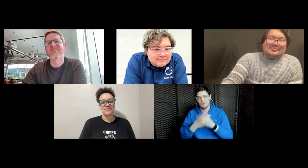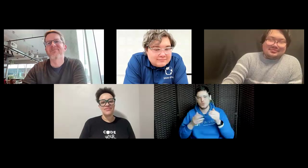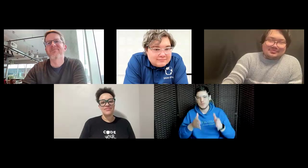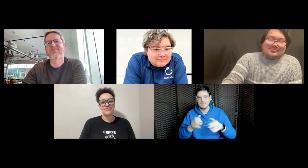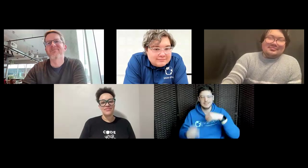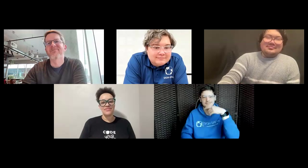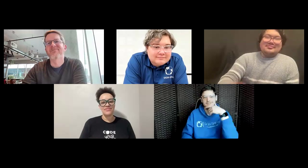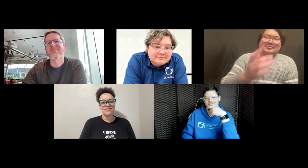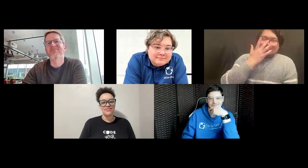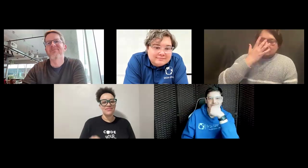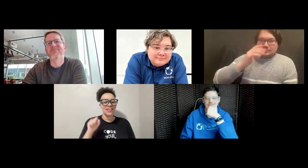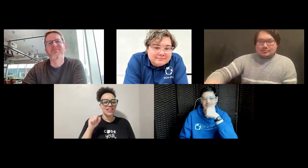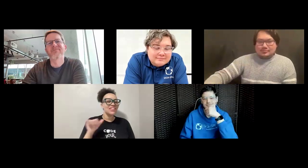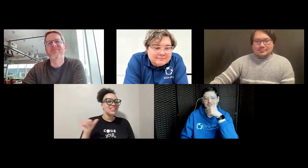for the user as well.